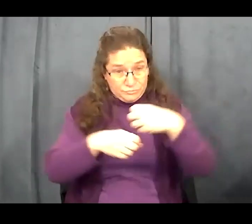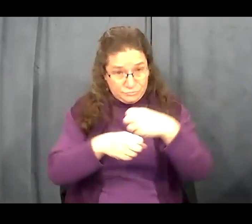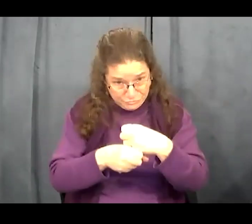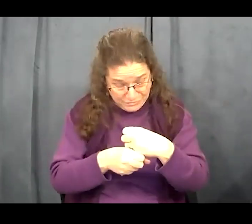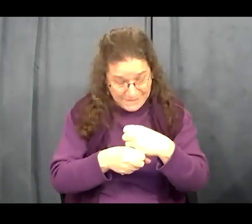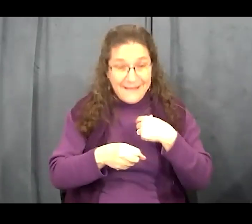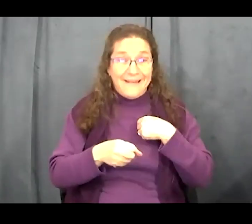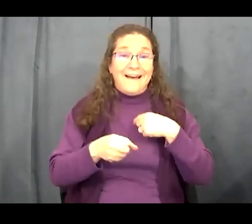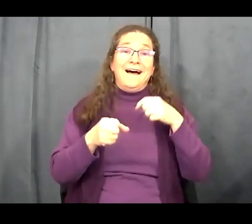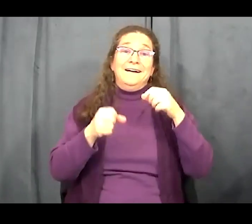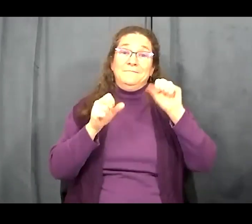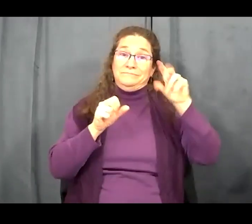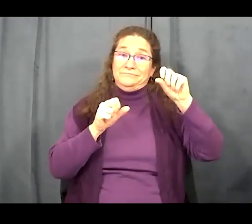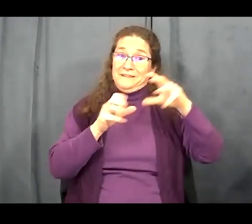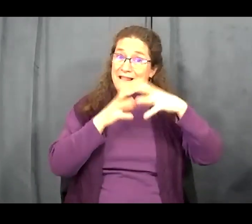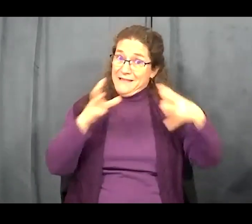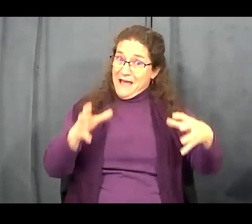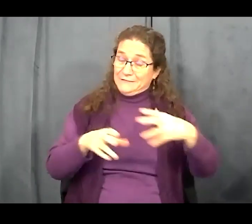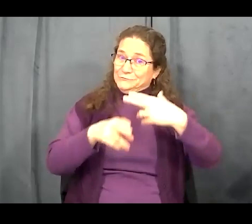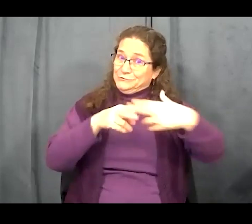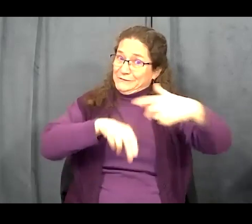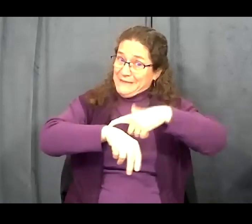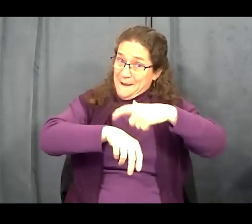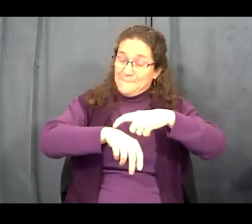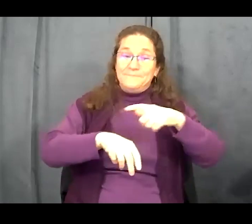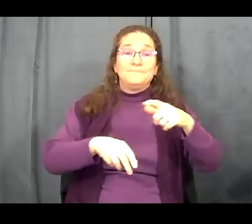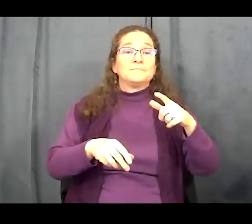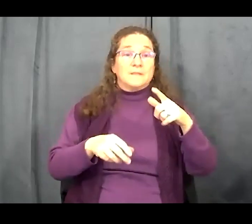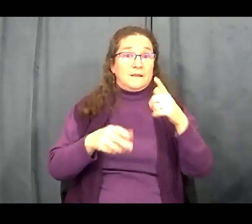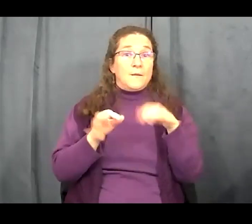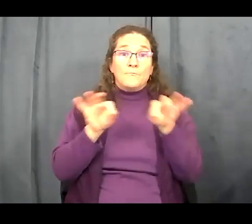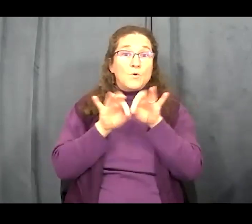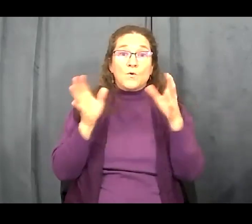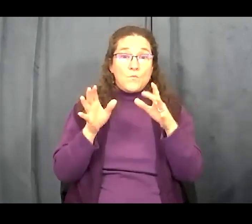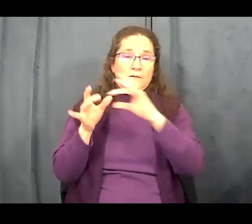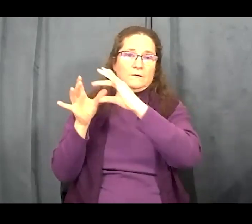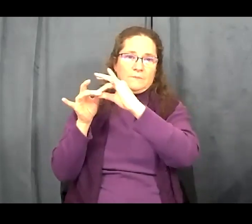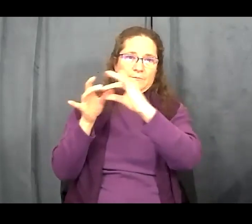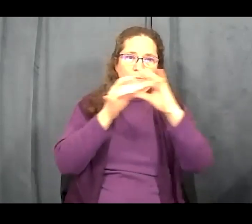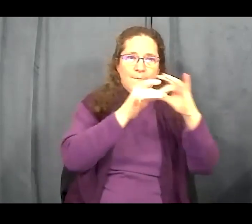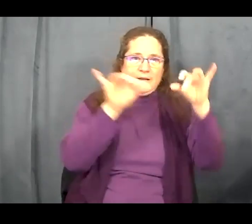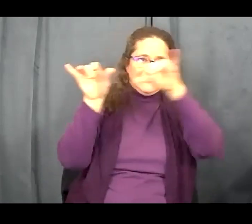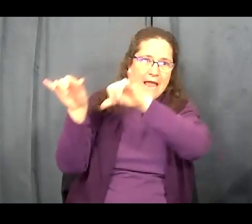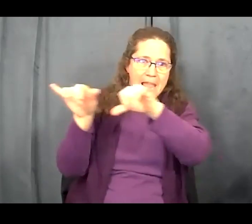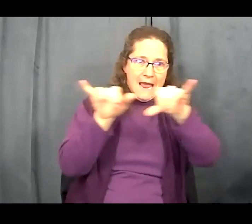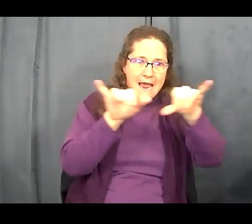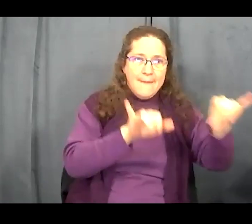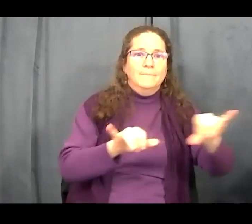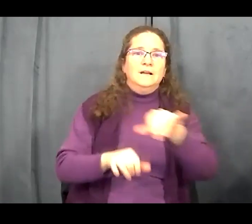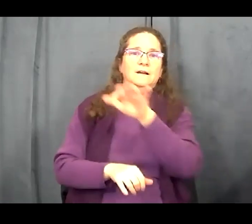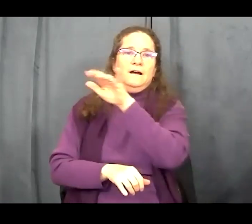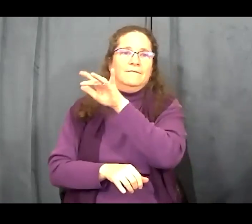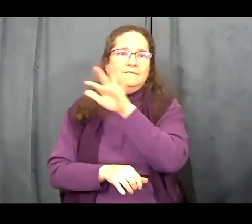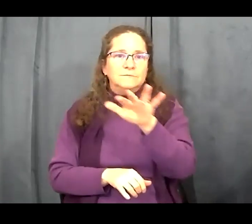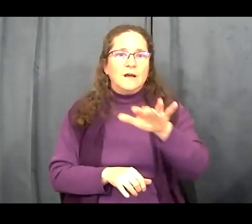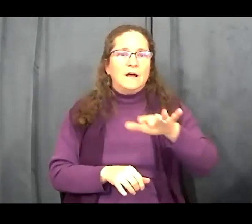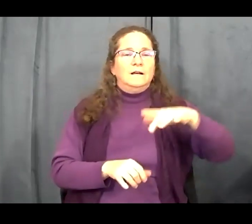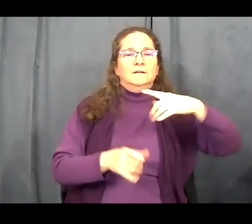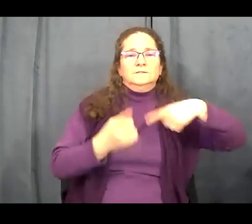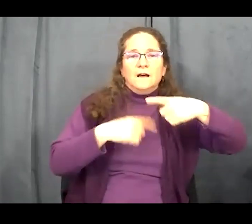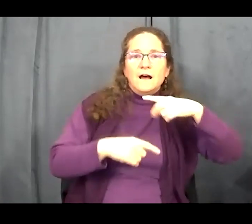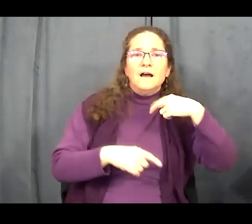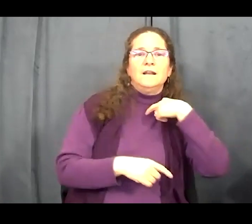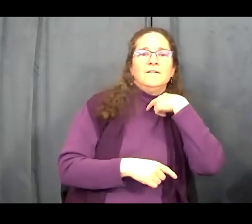does your chain include fingerspelling, the sign, the voice, the picture, the toy, the actual